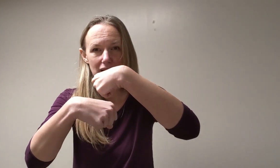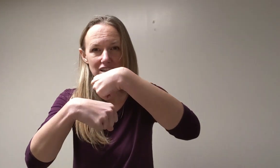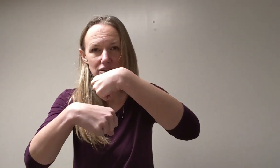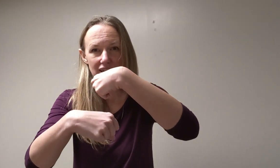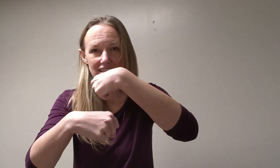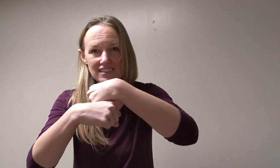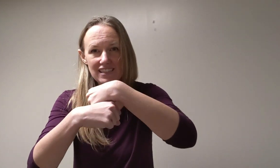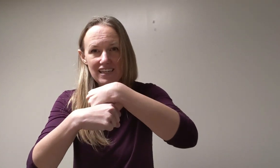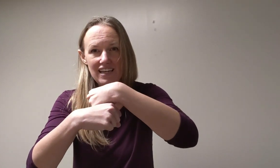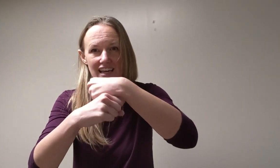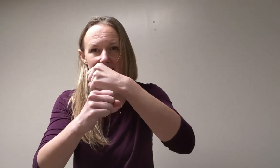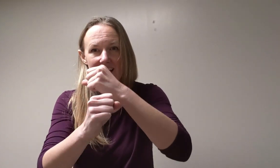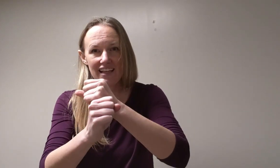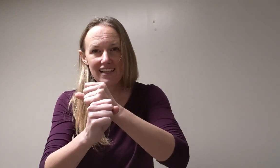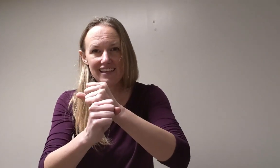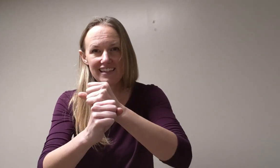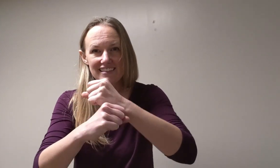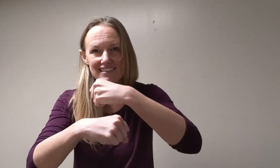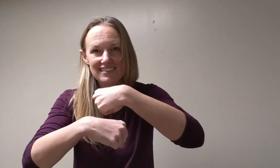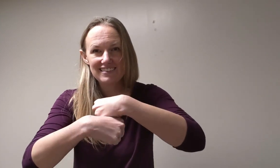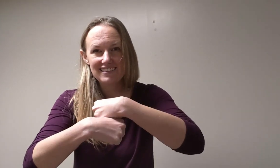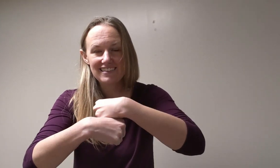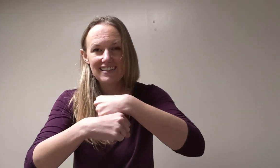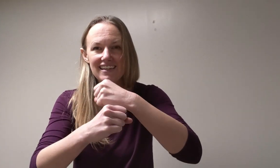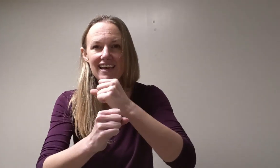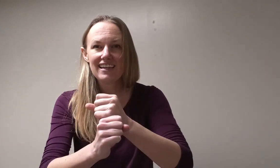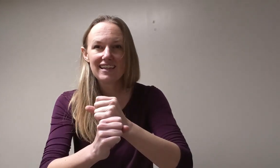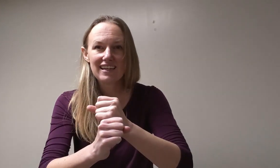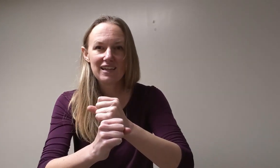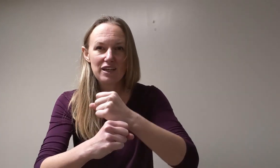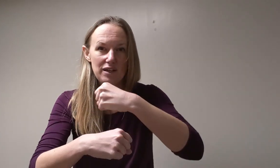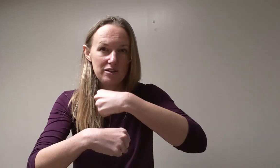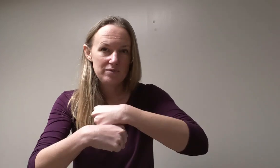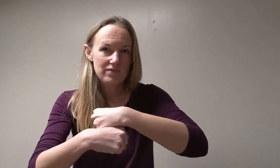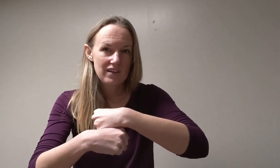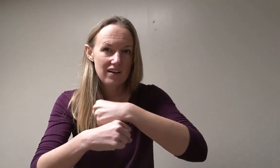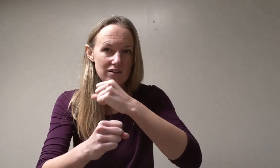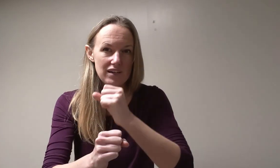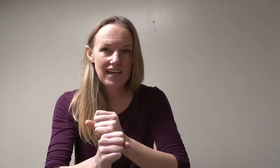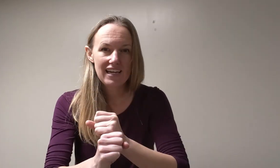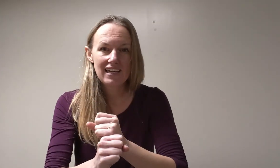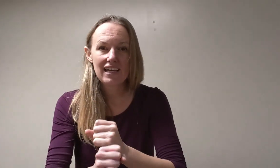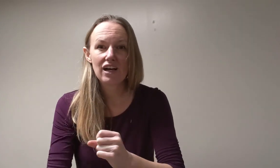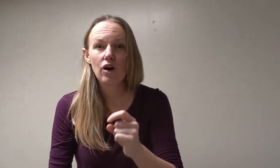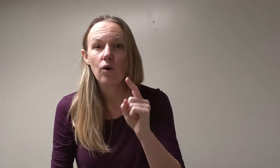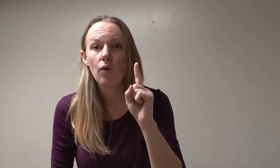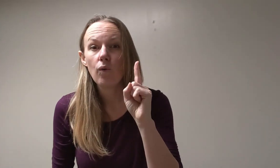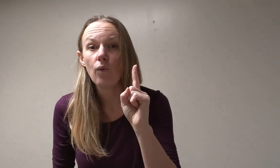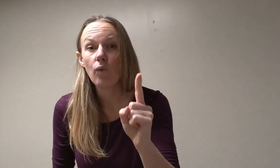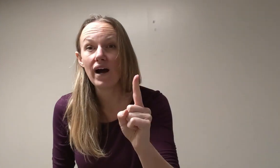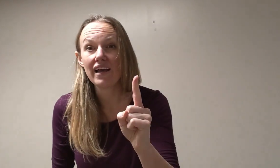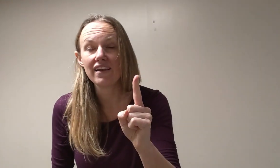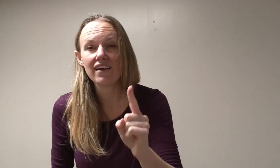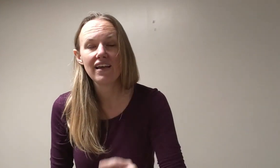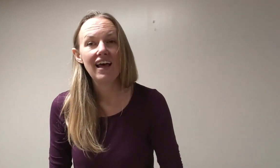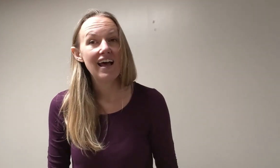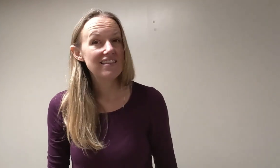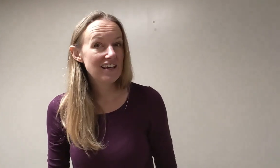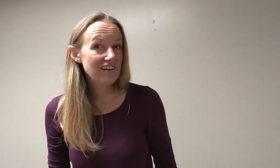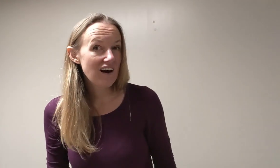bend your wrists like this. Okay, the all creating one. And then